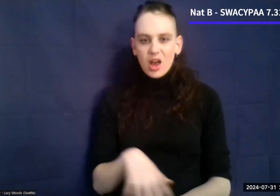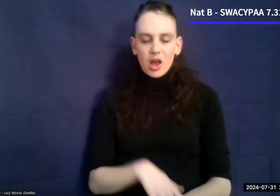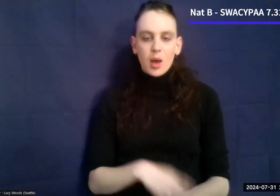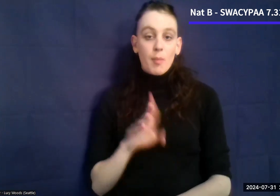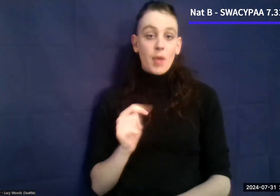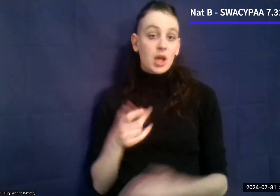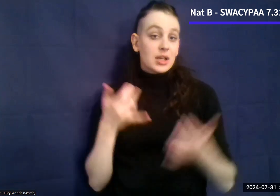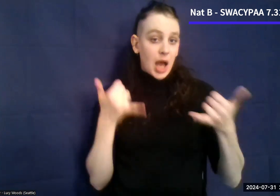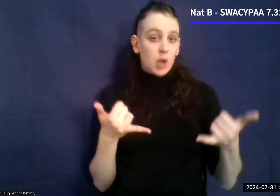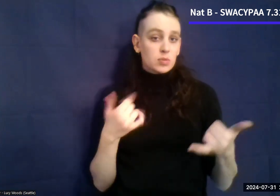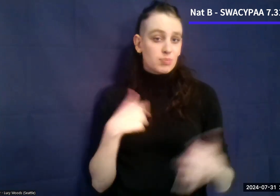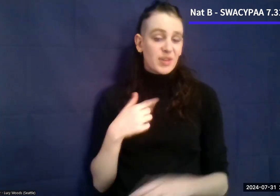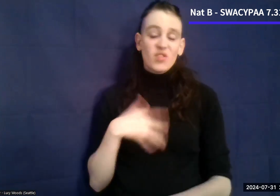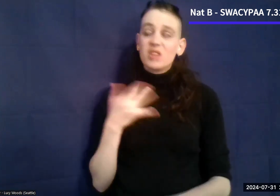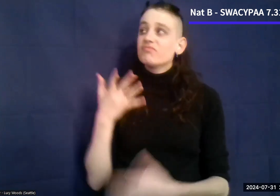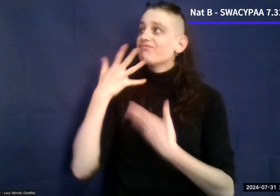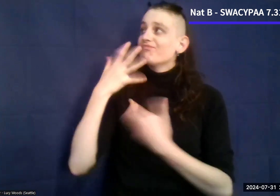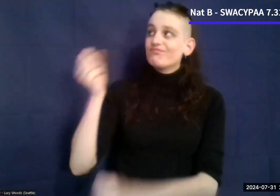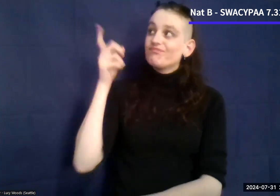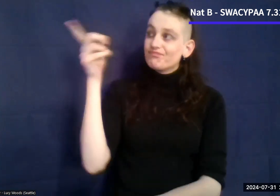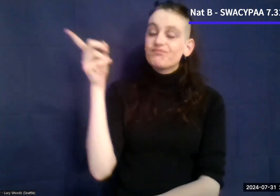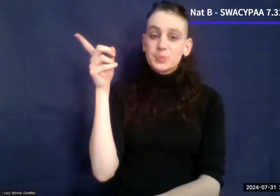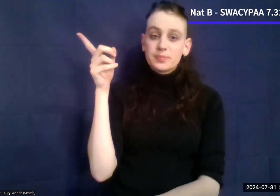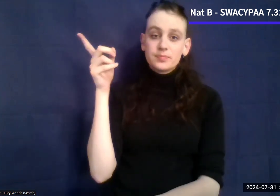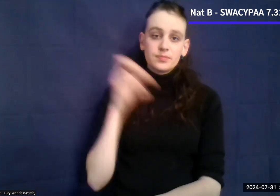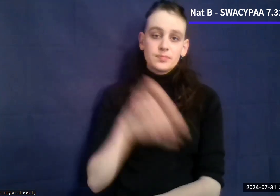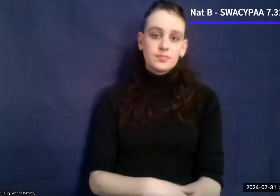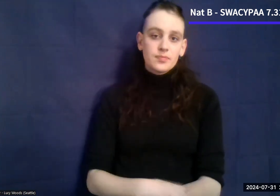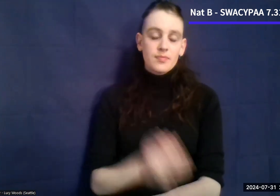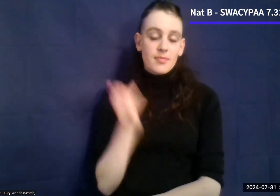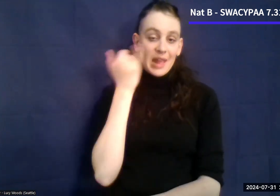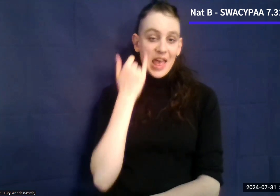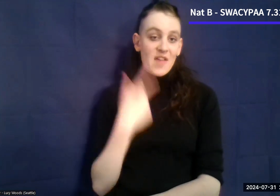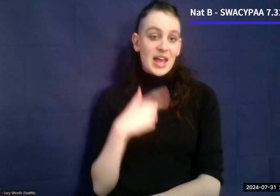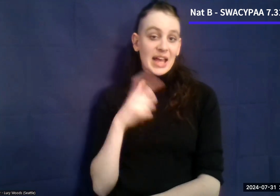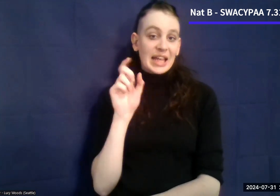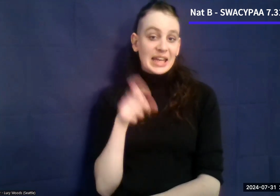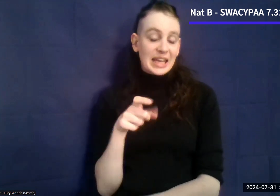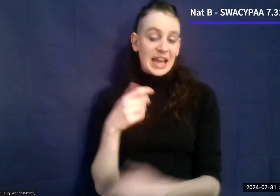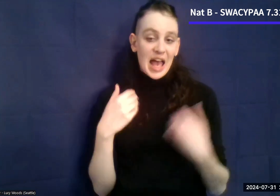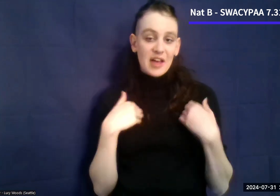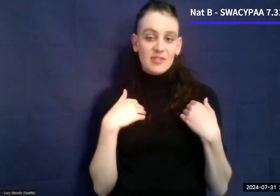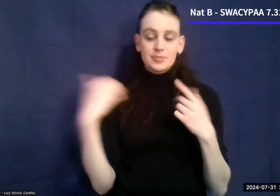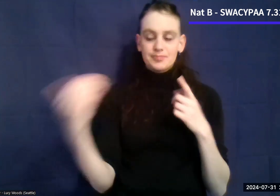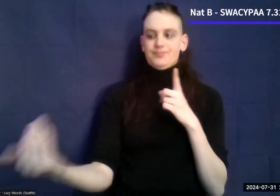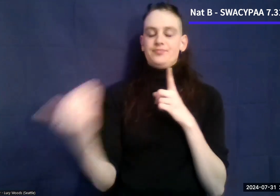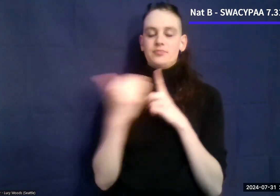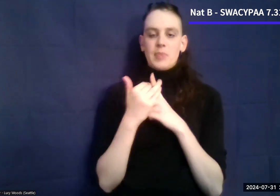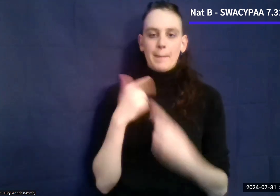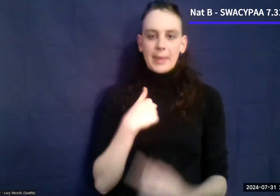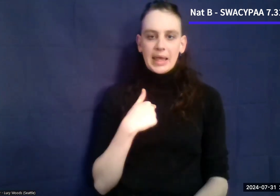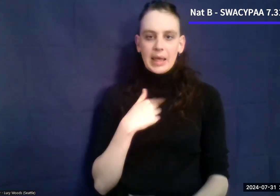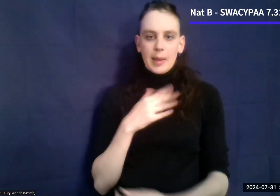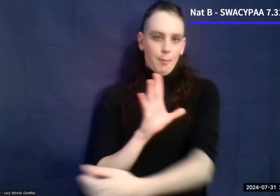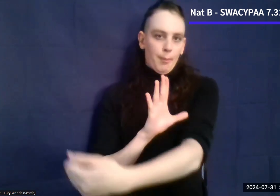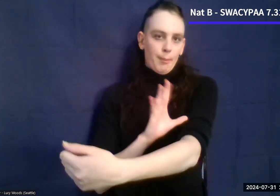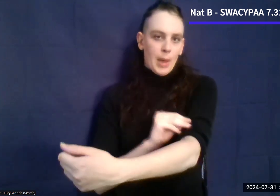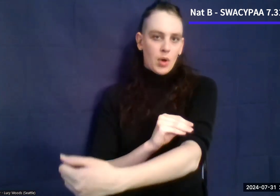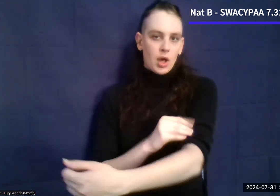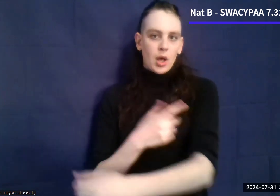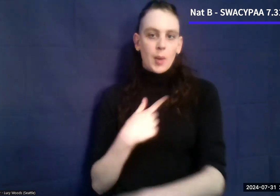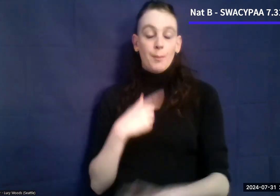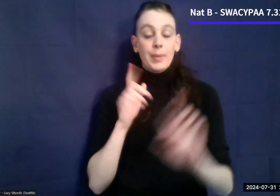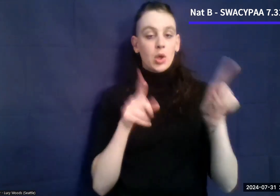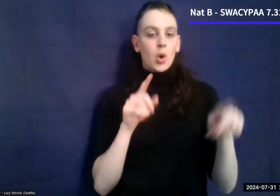that way right now. And like, if I ever need to have a reminder of like powerlessness, I do go to the